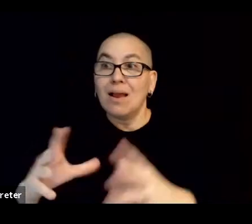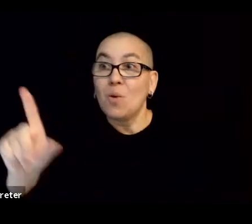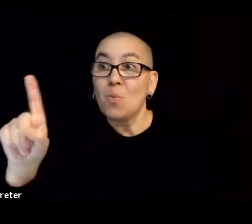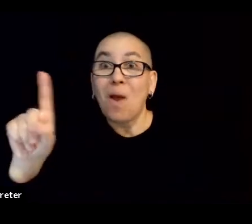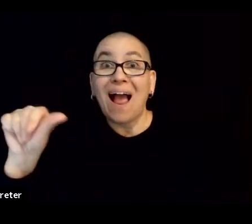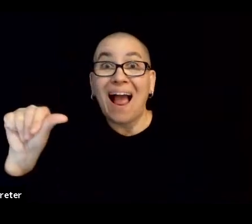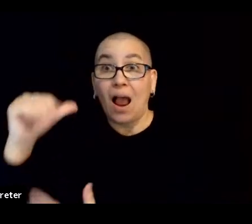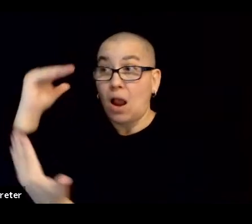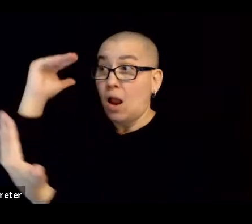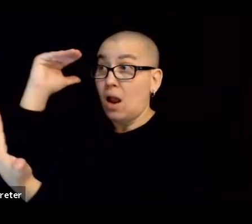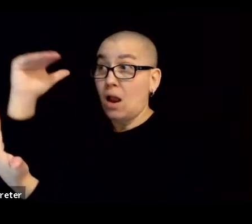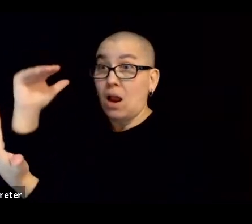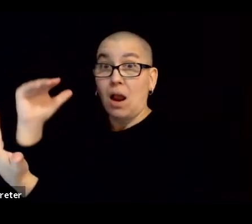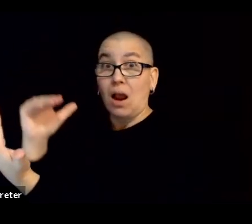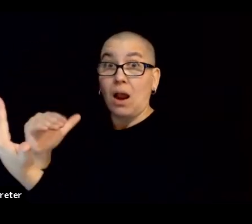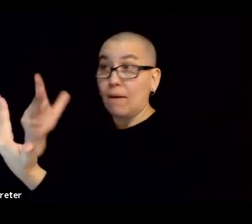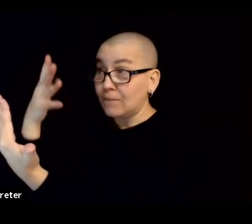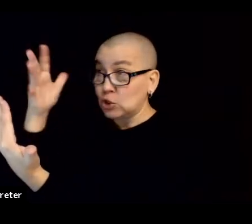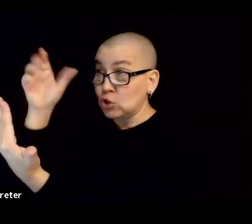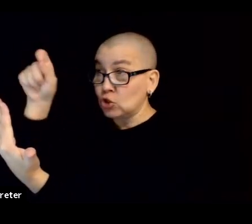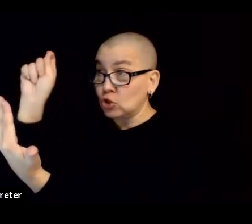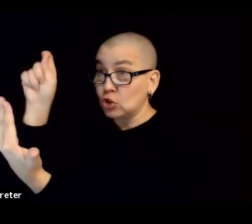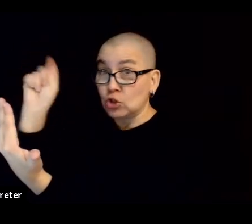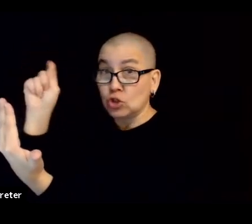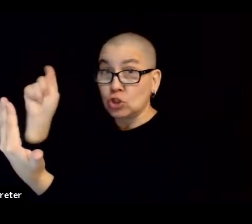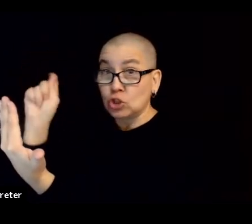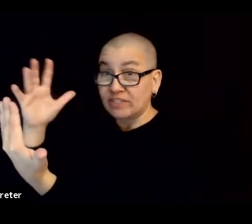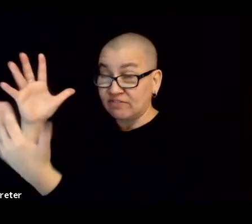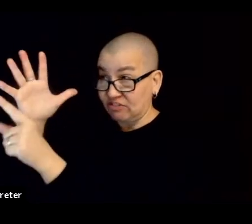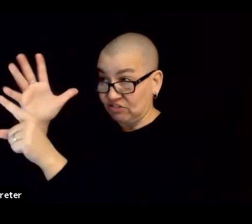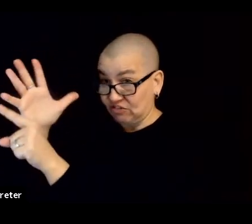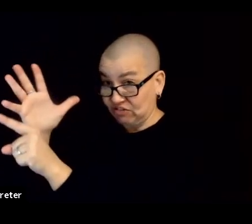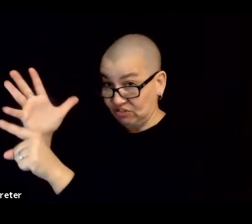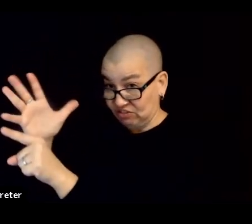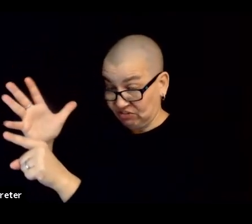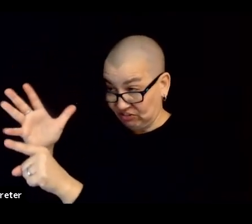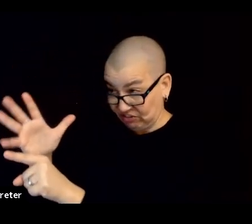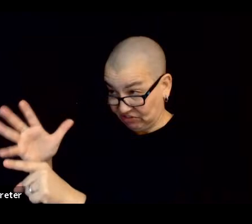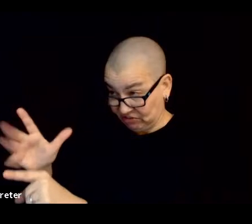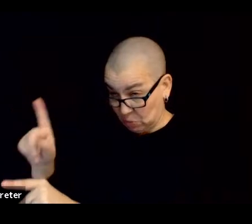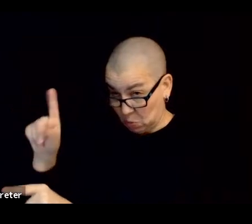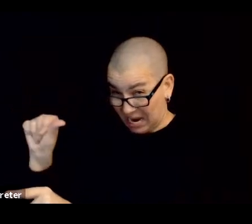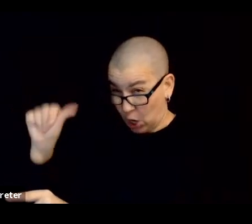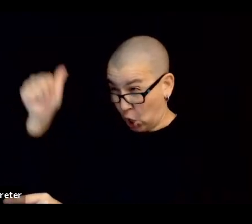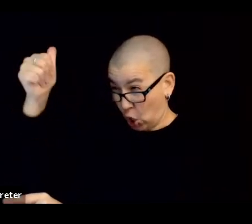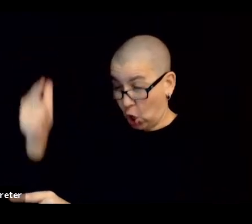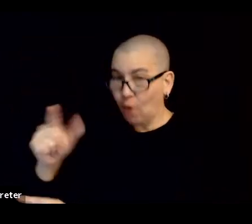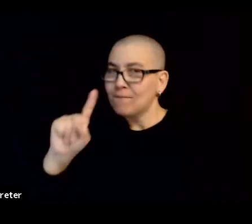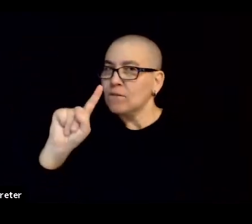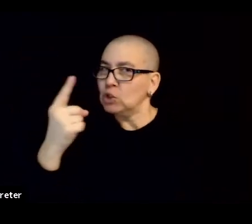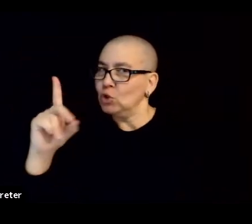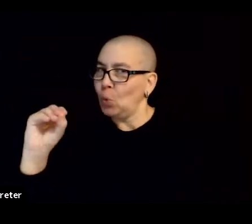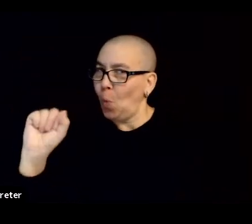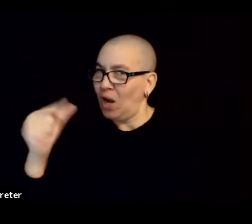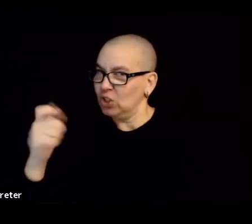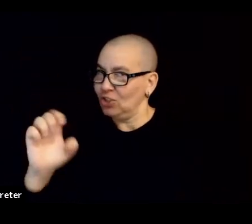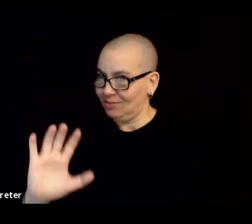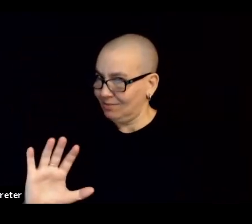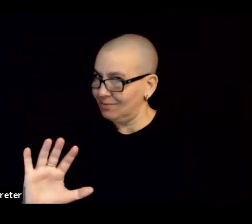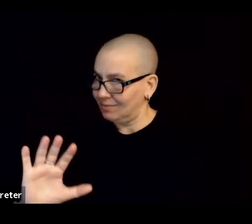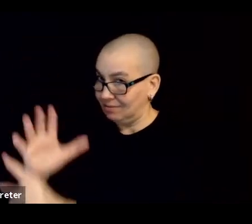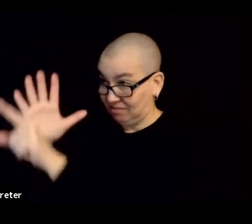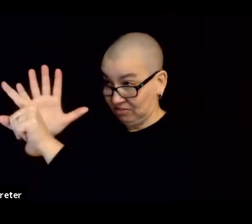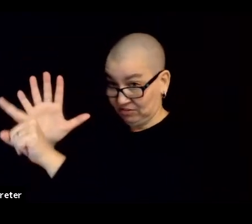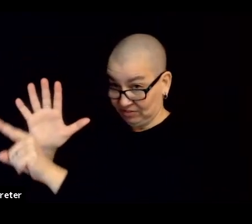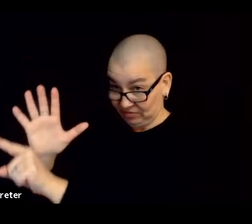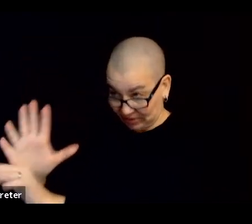care residents, then some of that supply that's going for those populations now, as Andrea mentioned, the systems will have flexibility to be